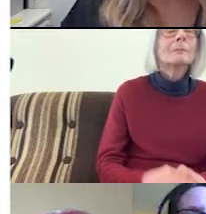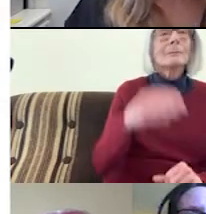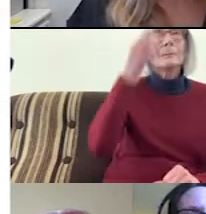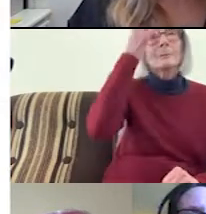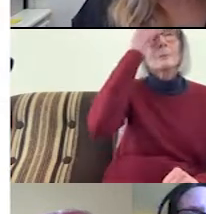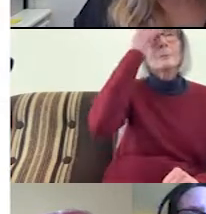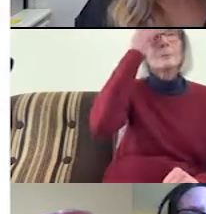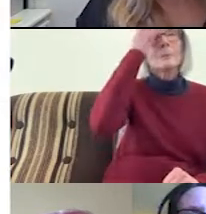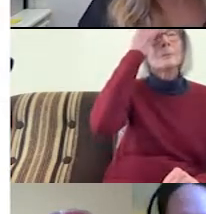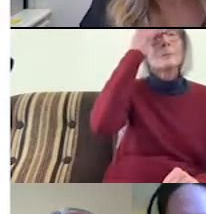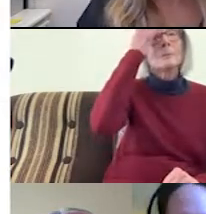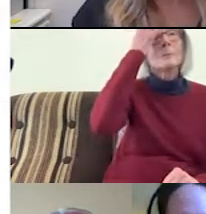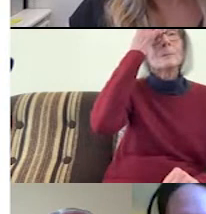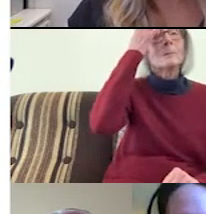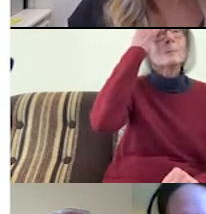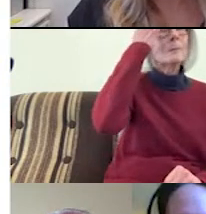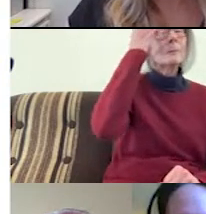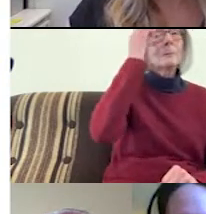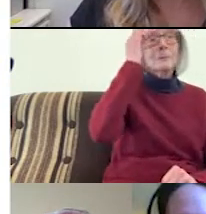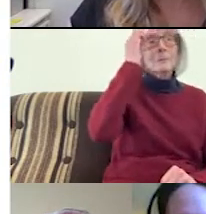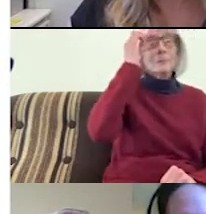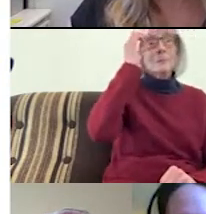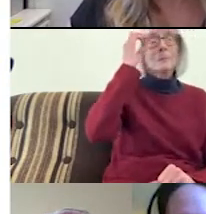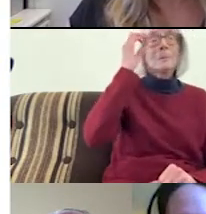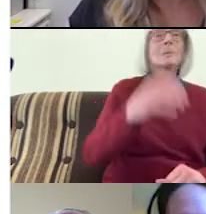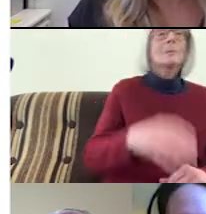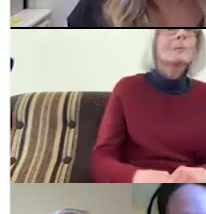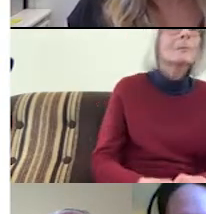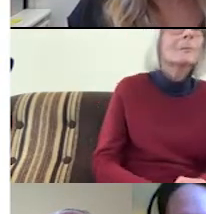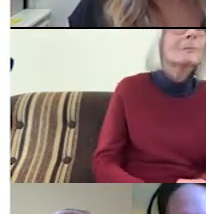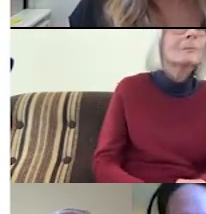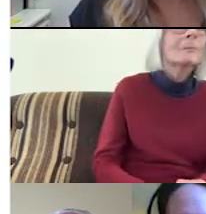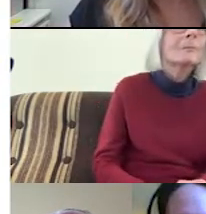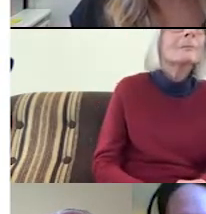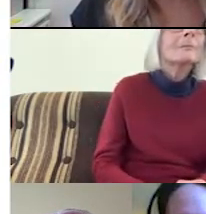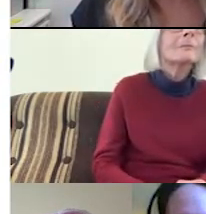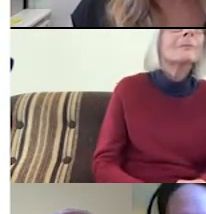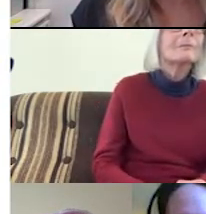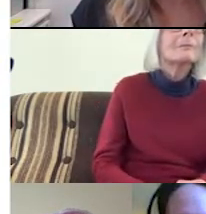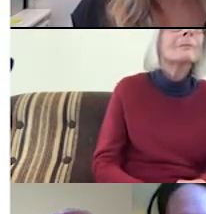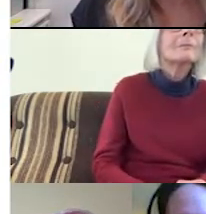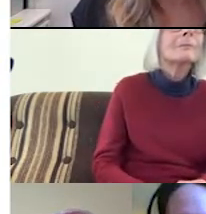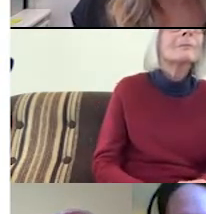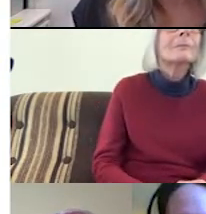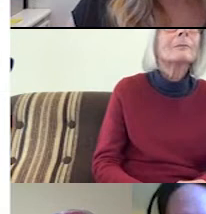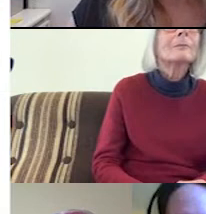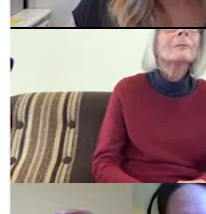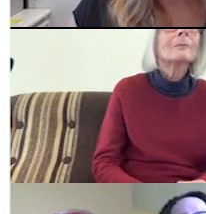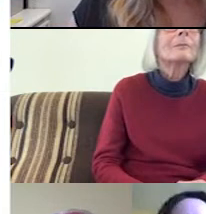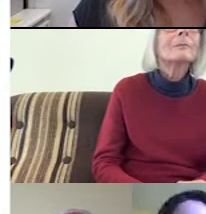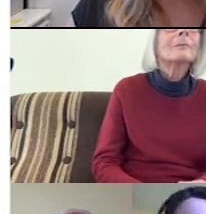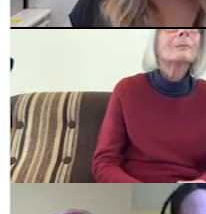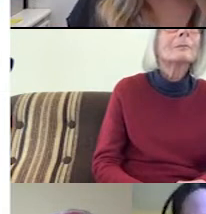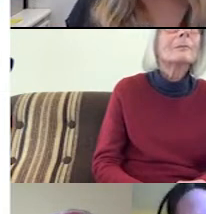this for 5 minutes, everyone, because this is probably something you've done in a keyword sign basic workshop, so it should be pretty familiar. I'm going to put